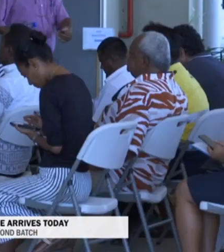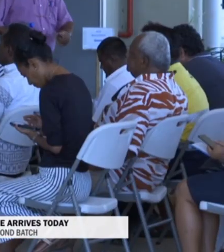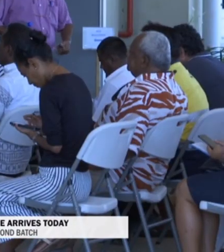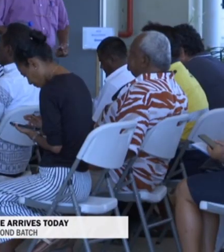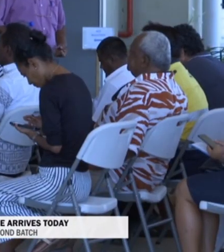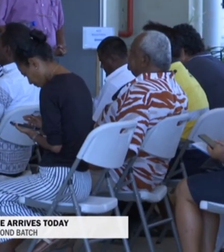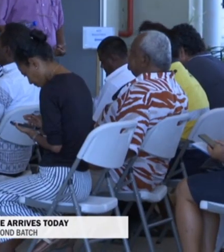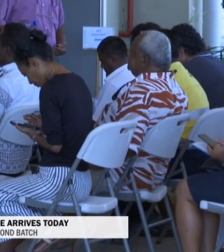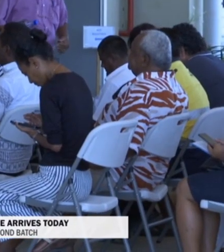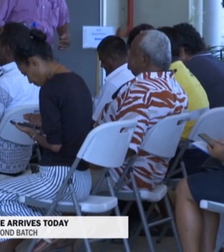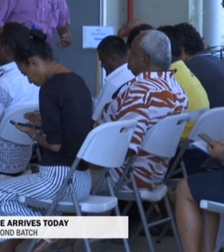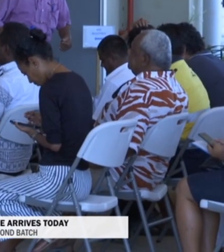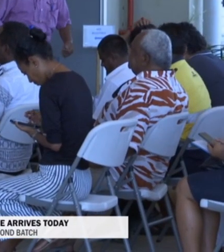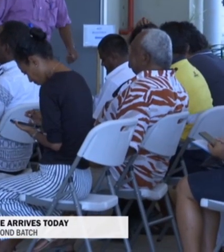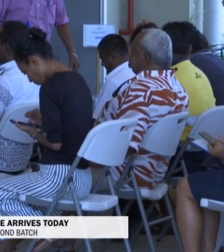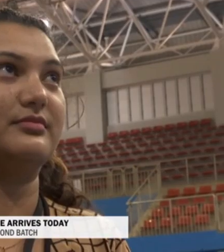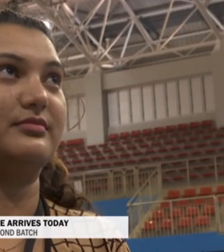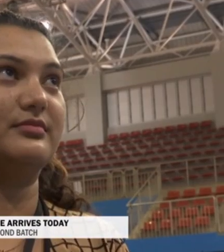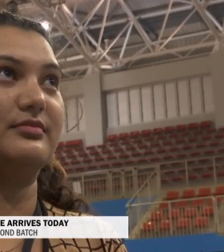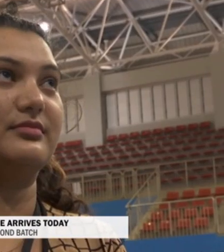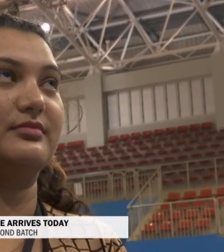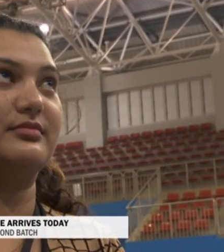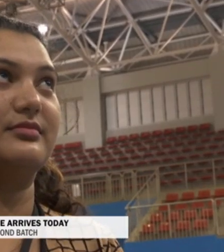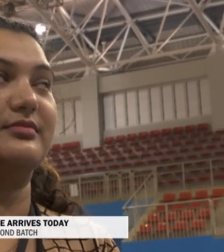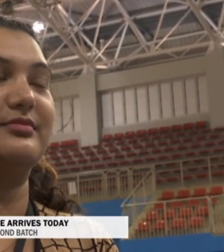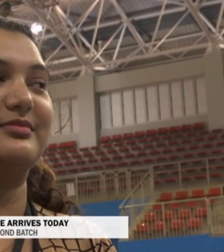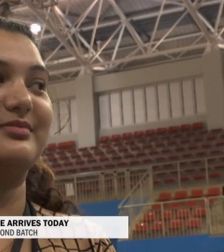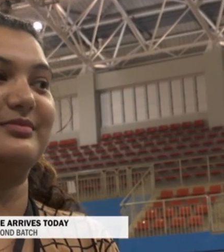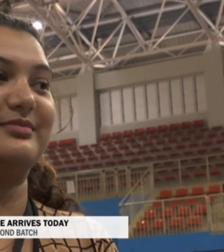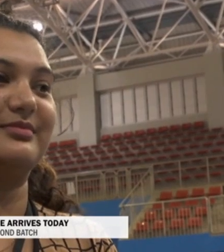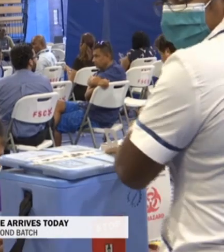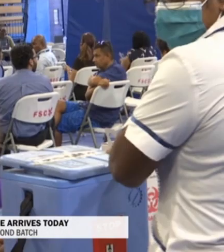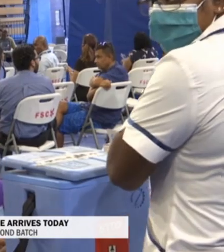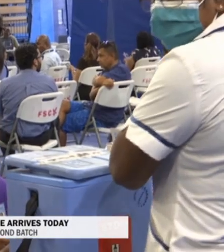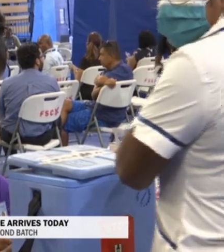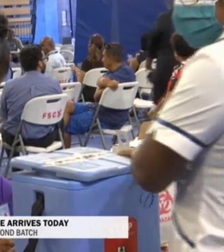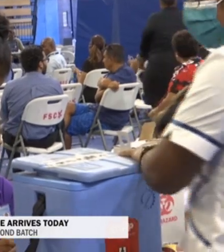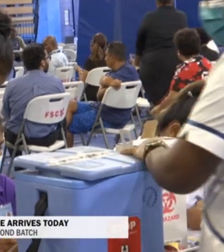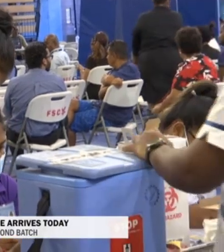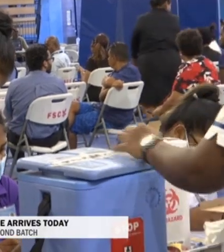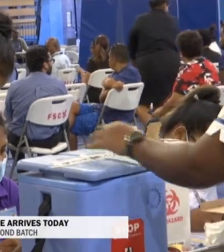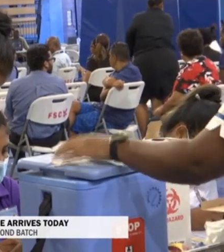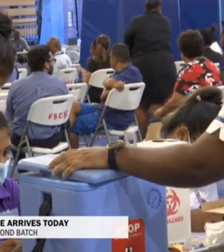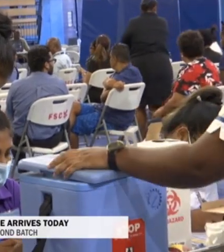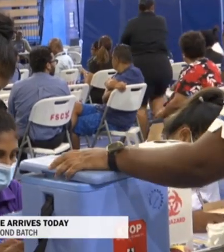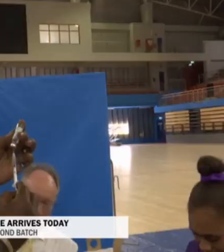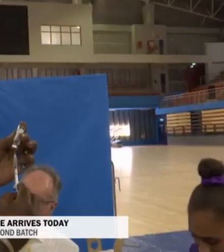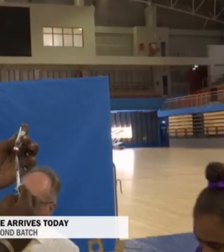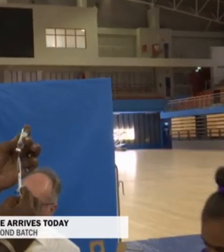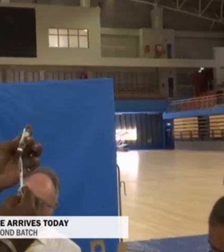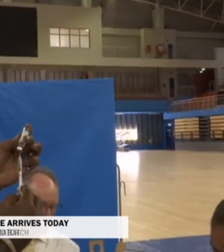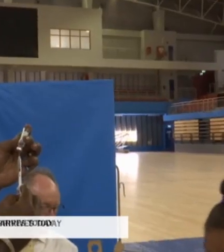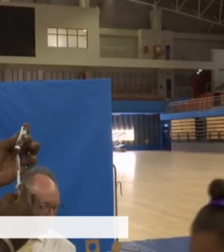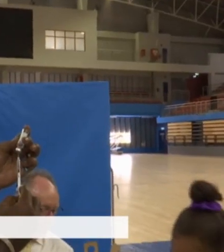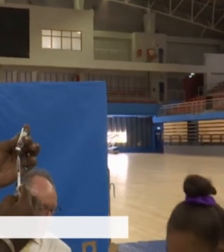in high-risk working environment. Permanent Secretary for Health Dr. James Fong is advising Fijians to